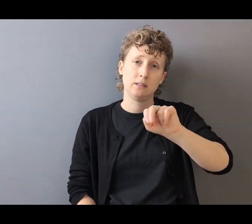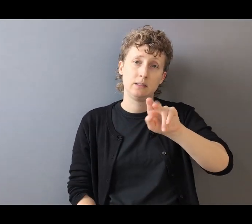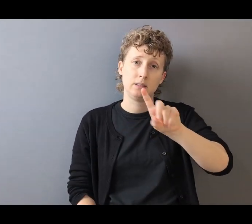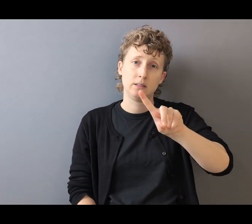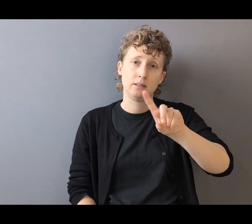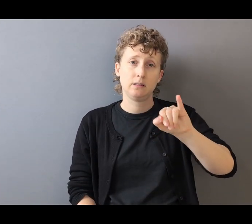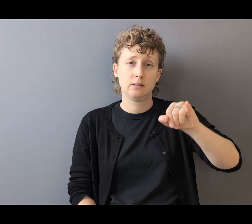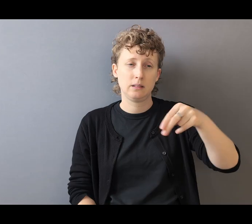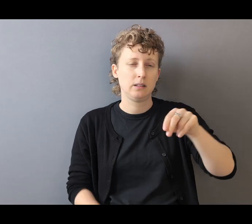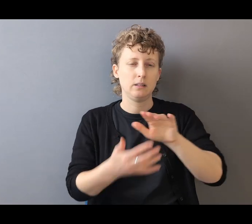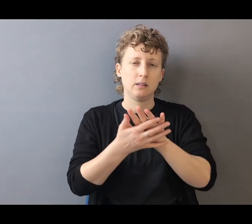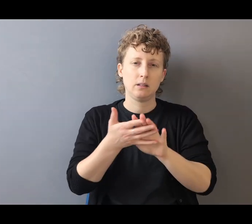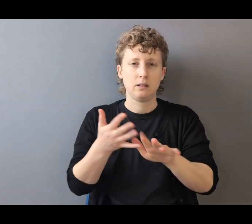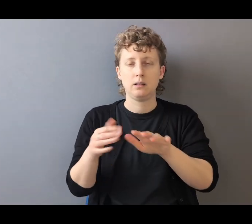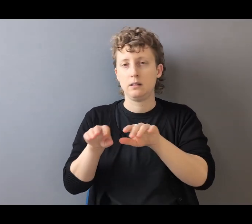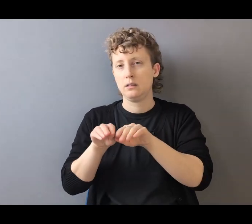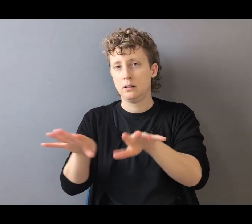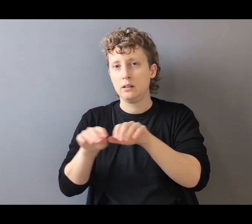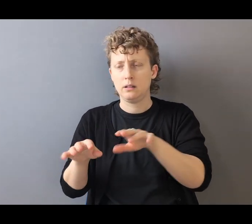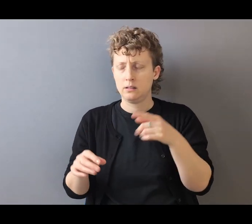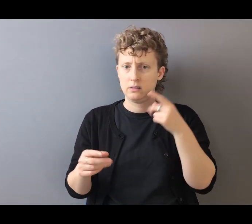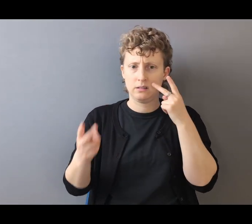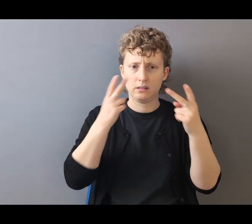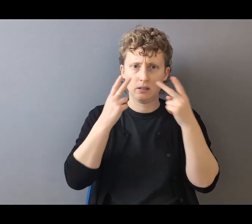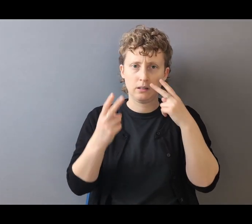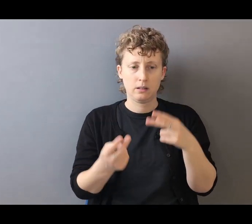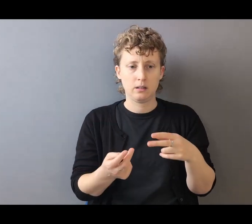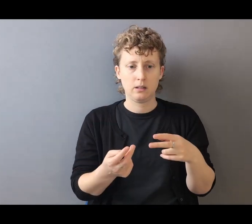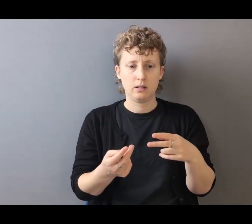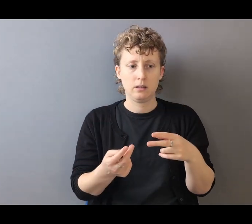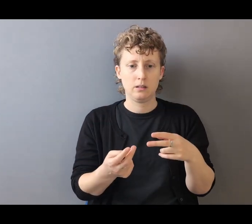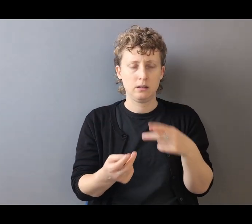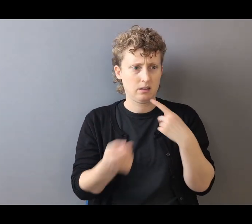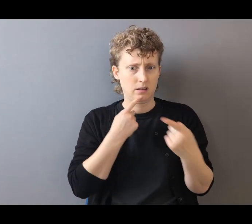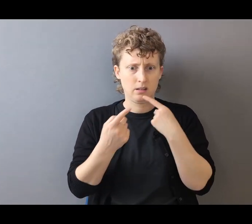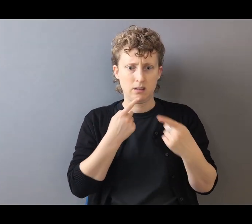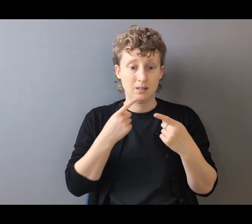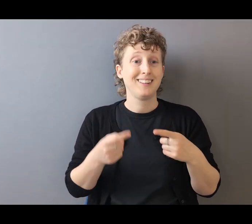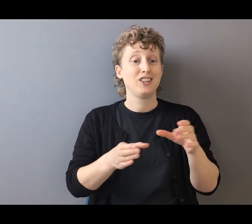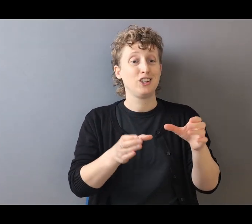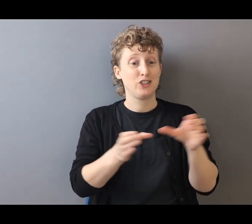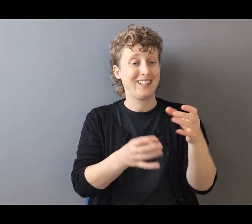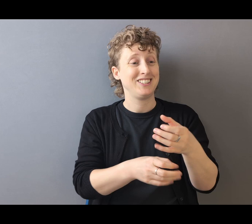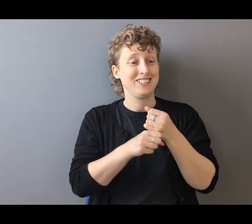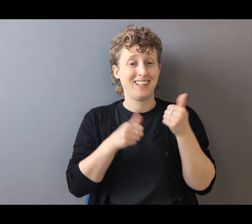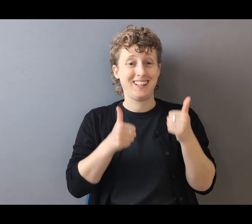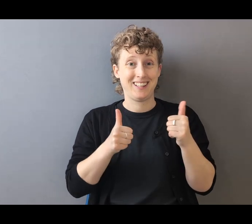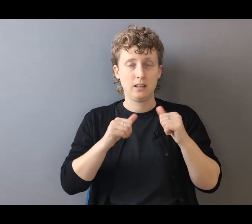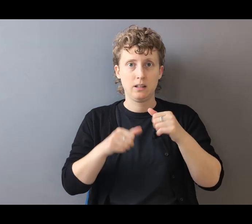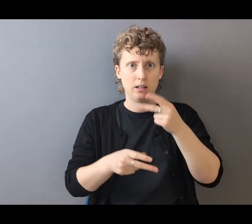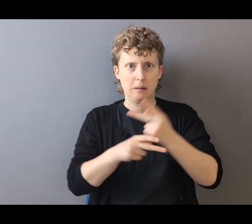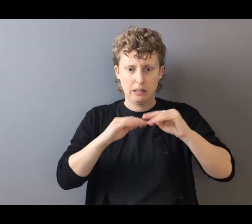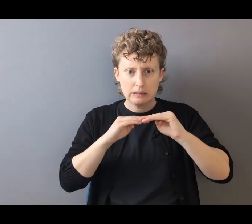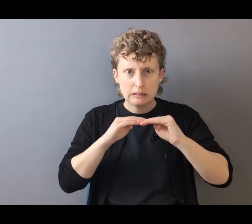social medias that there's been some discussion about the difficulty of maintaining the certifications. So